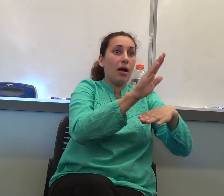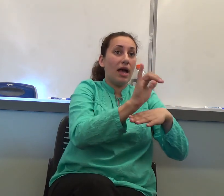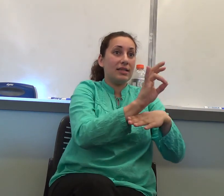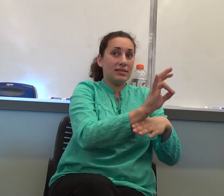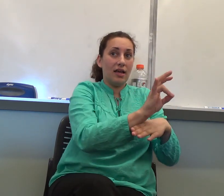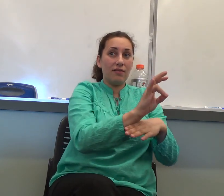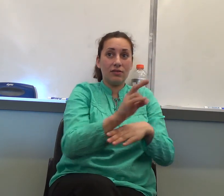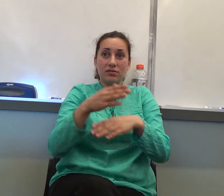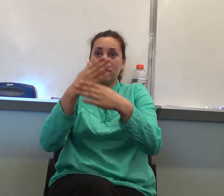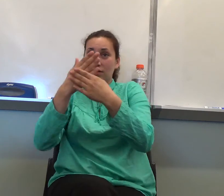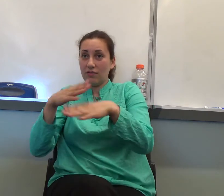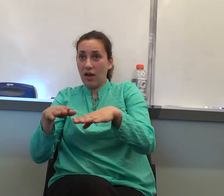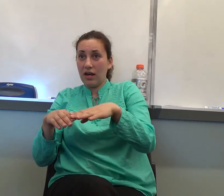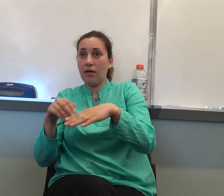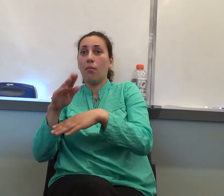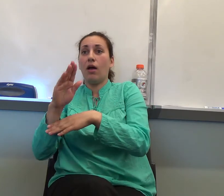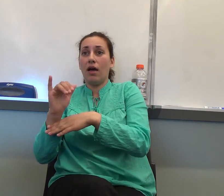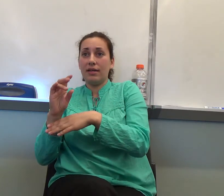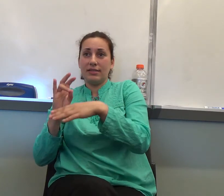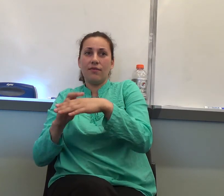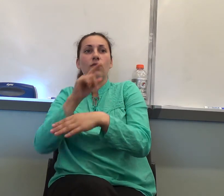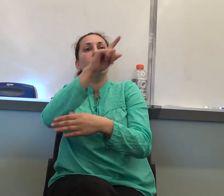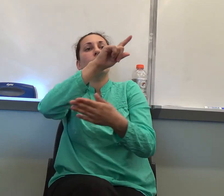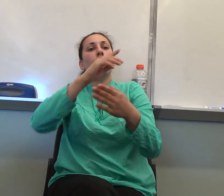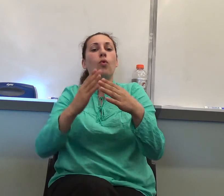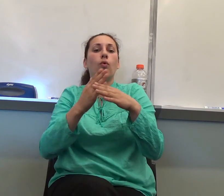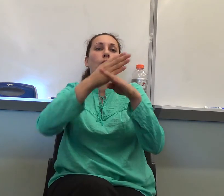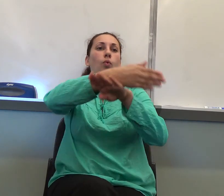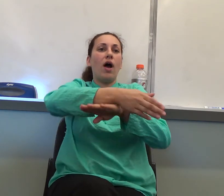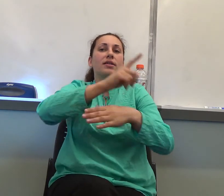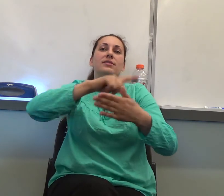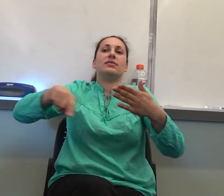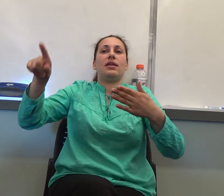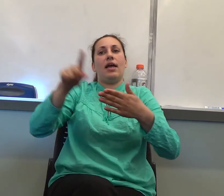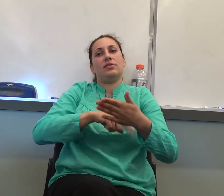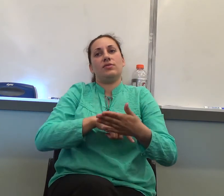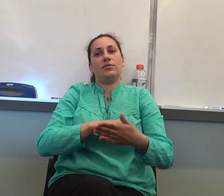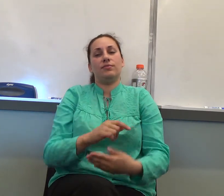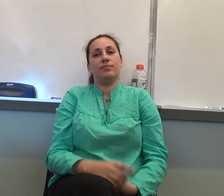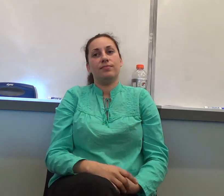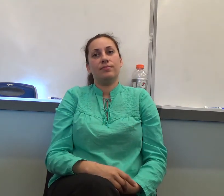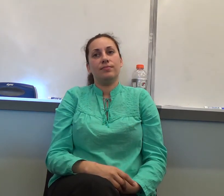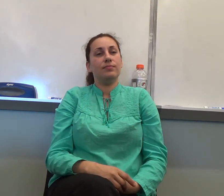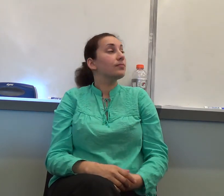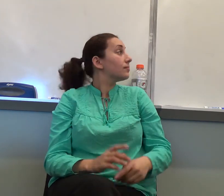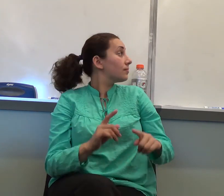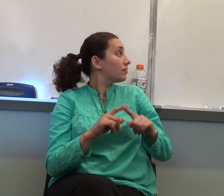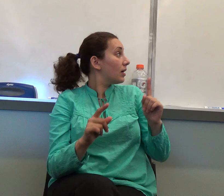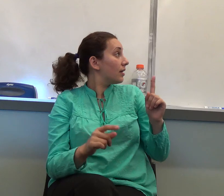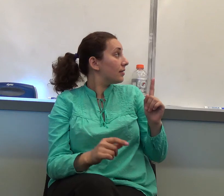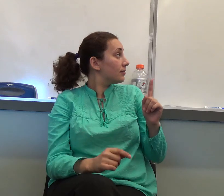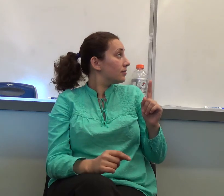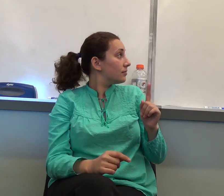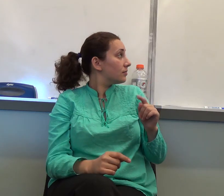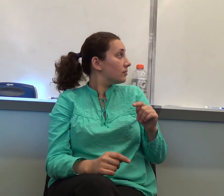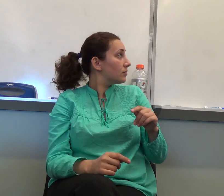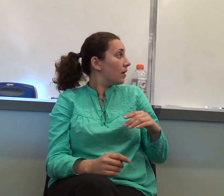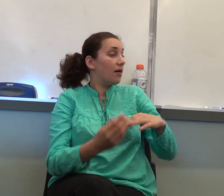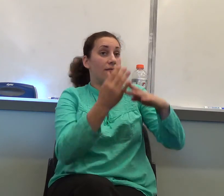words, we're cross-canceled. Yeah. Okay, but this, in terms of a decimal, would be 5 in the 10th position, which puts it